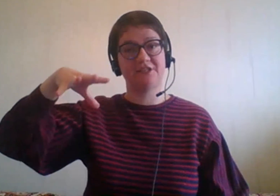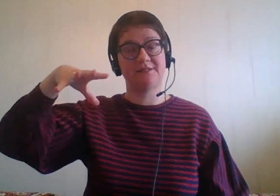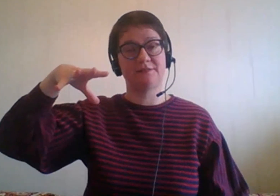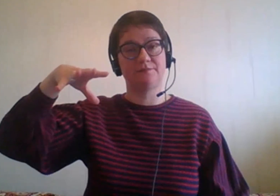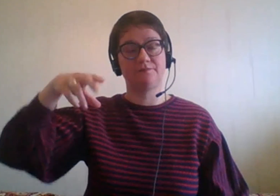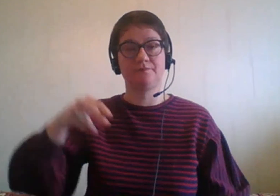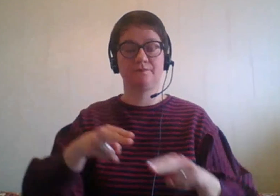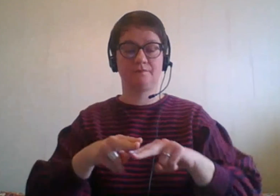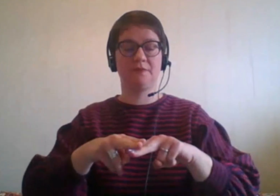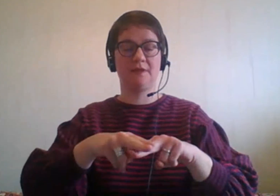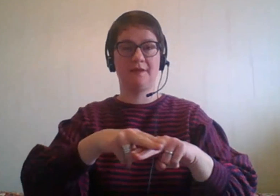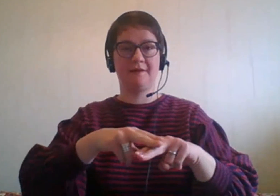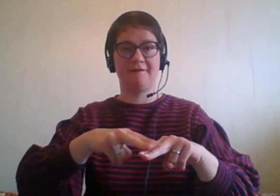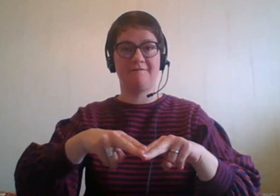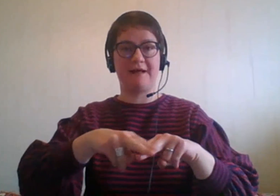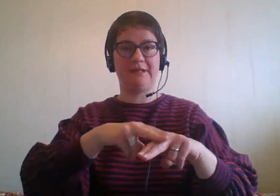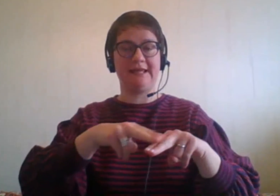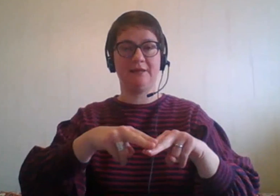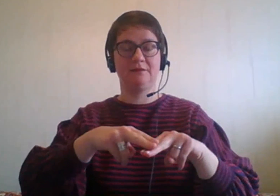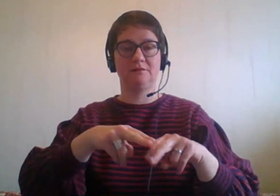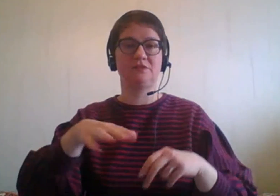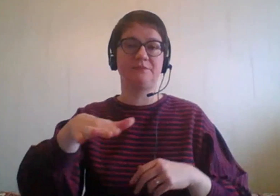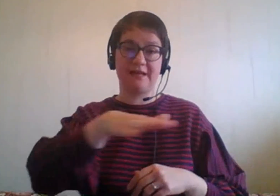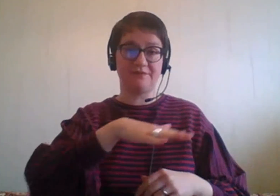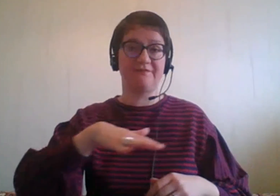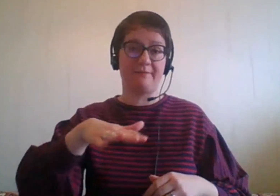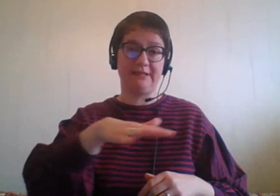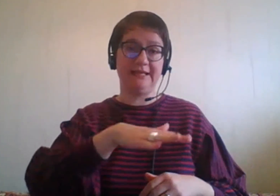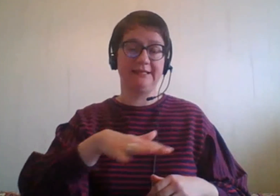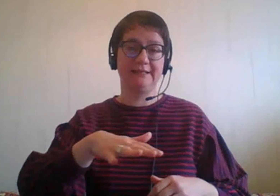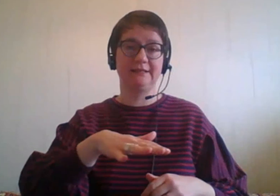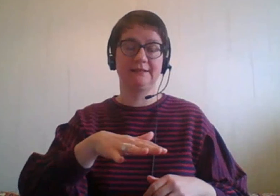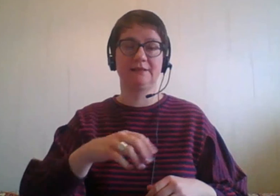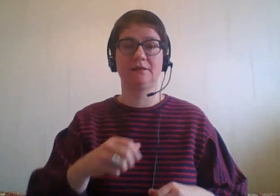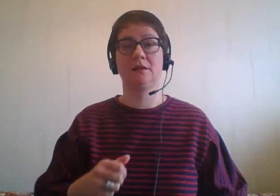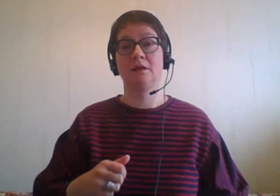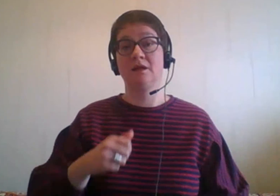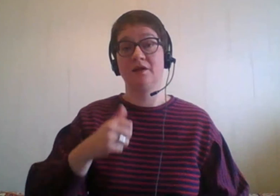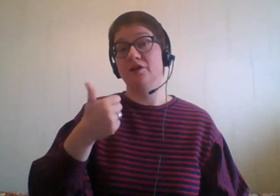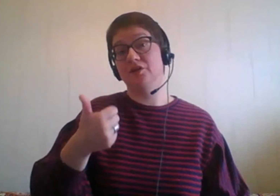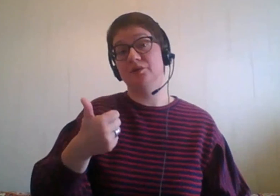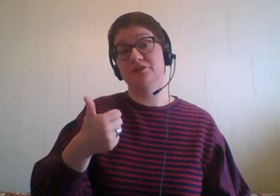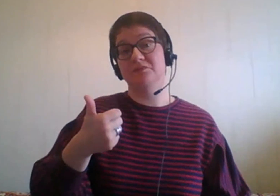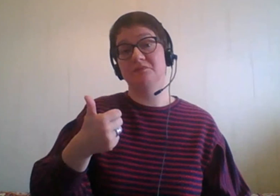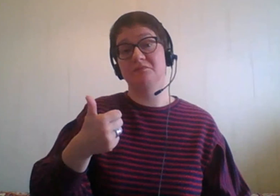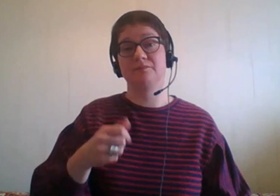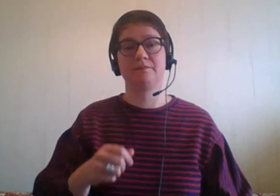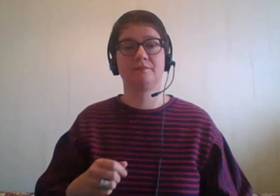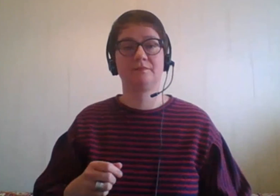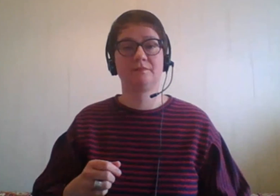flashes, family, or sometimes family, good,